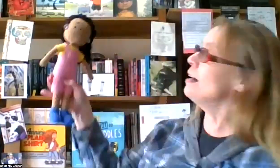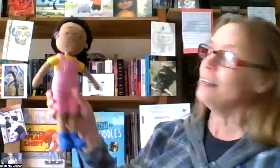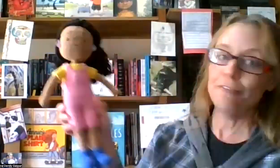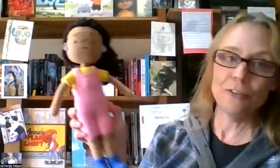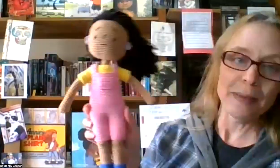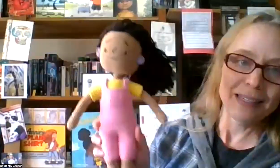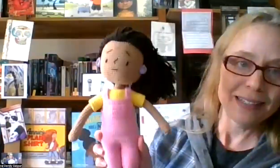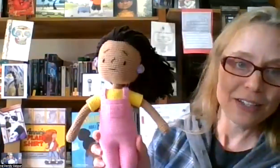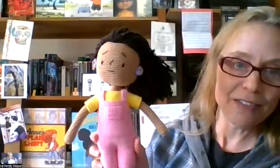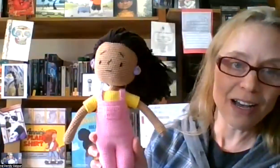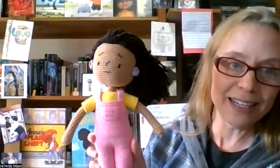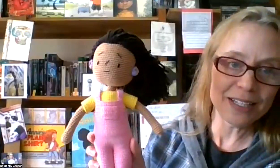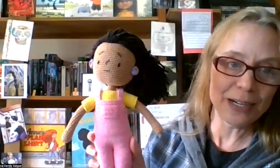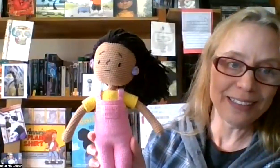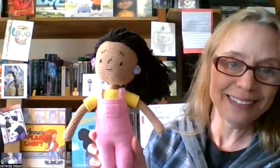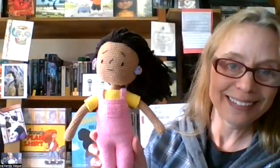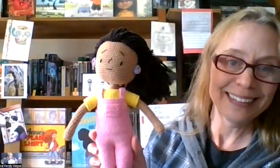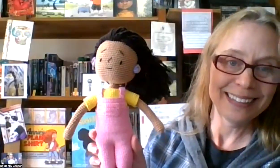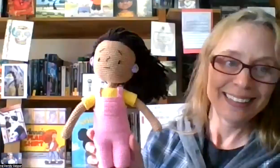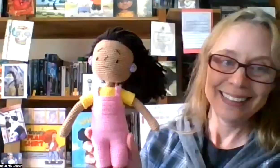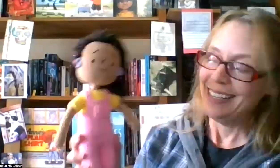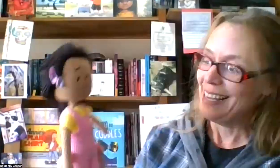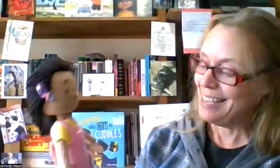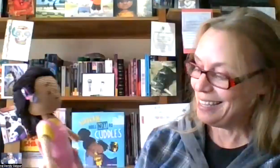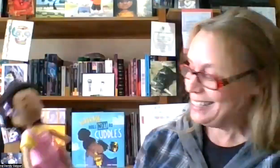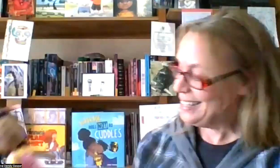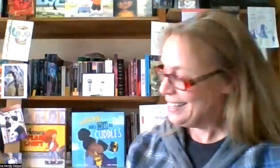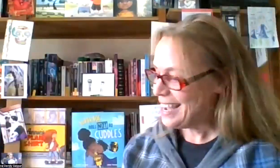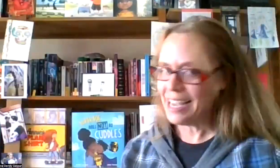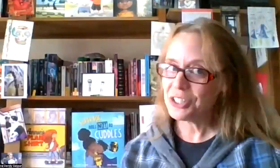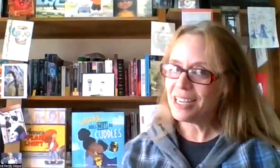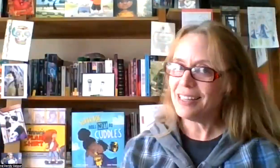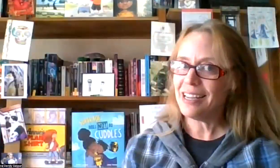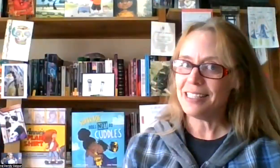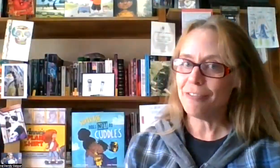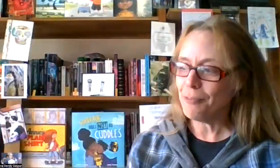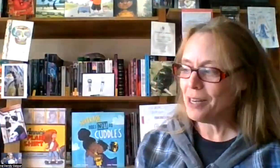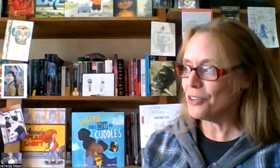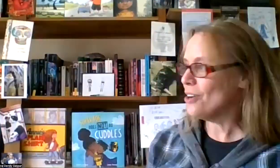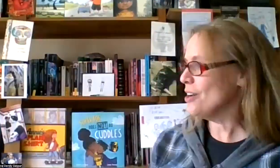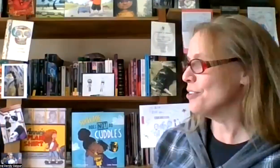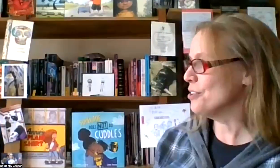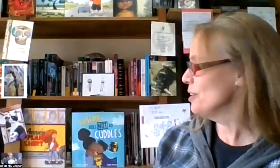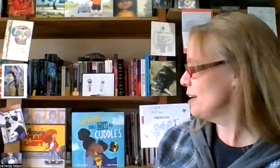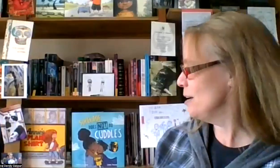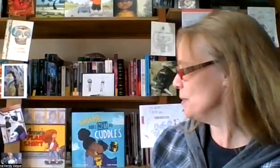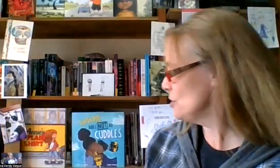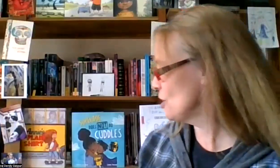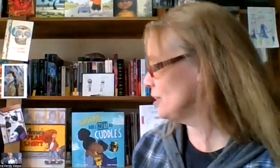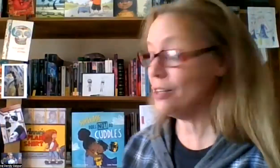she made an Anna for me. So I have Anna as well. Oh, they're beautiful. And They're beautiful. I actually got that idea from another